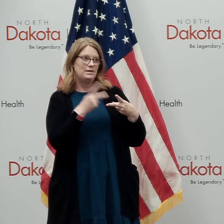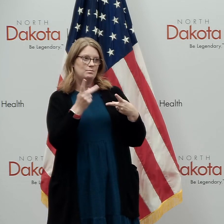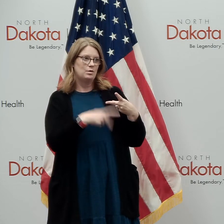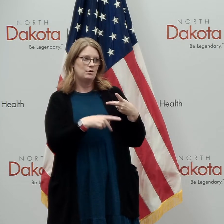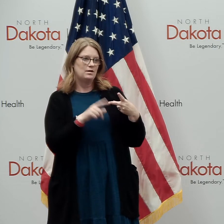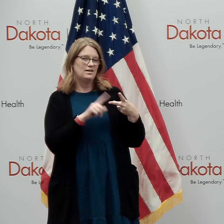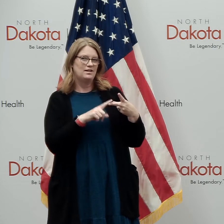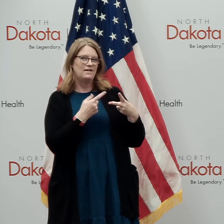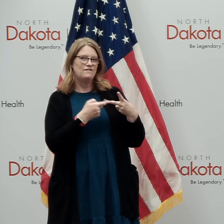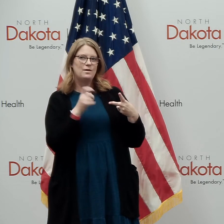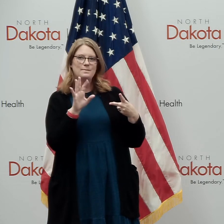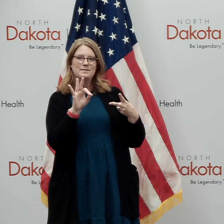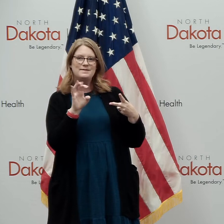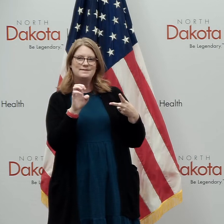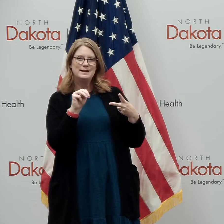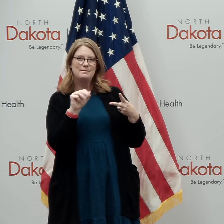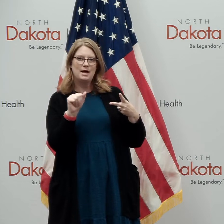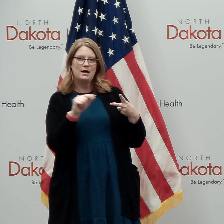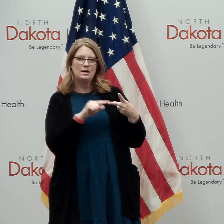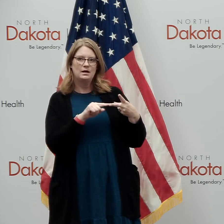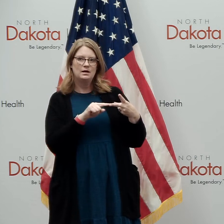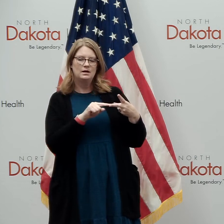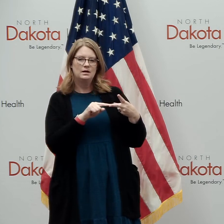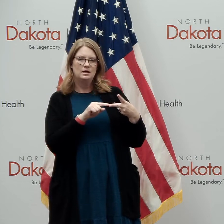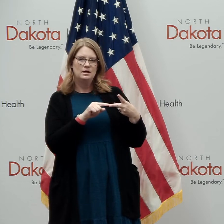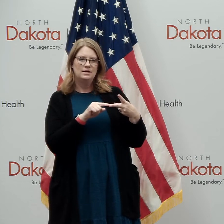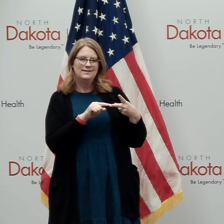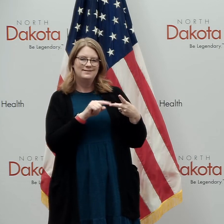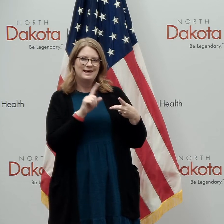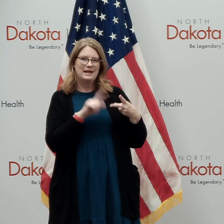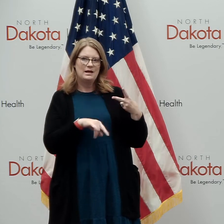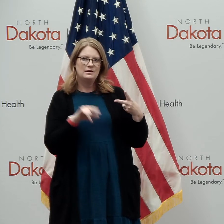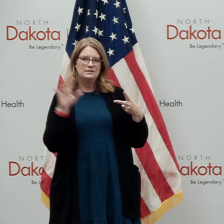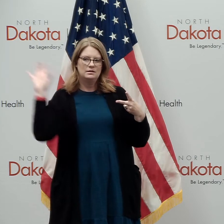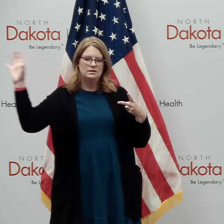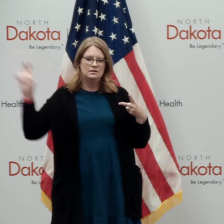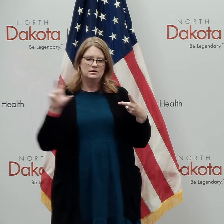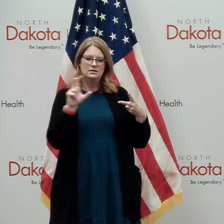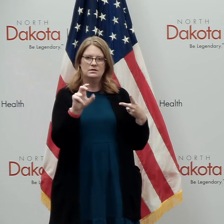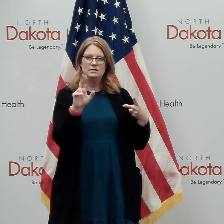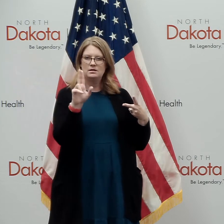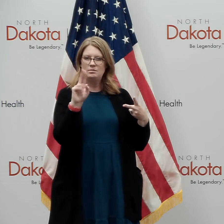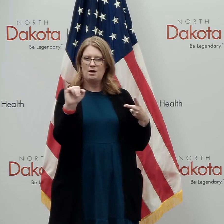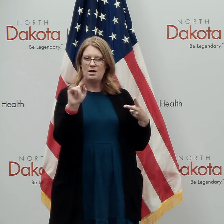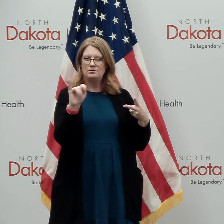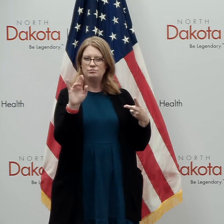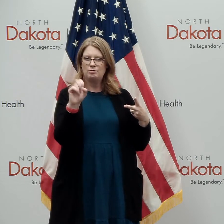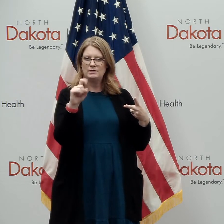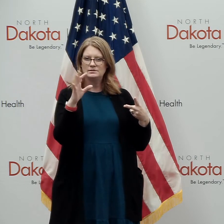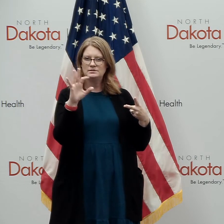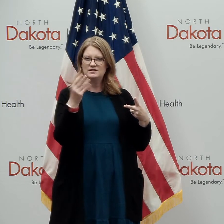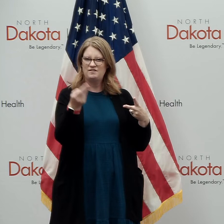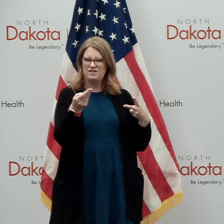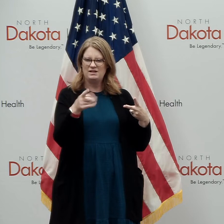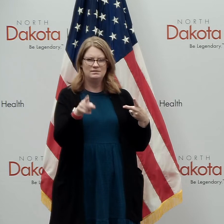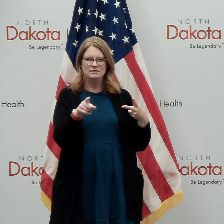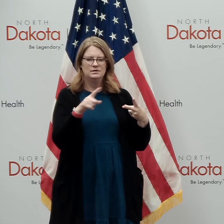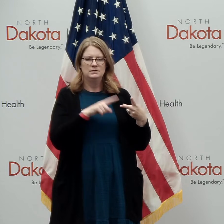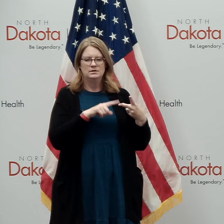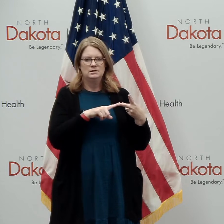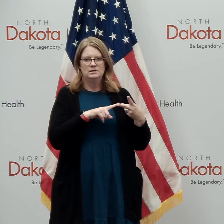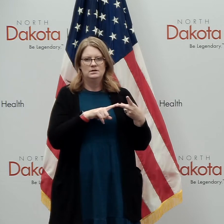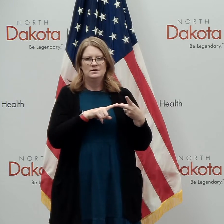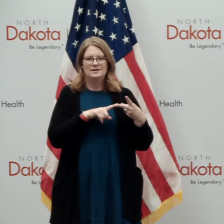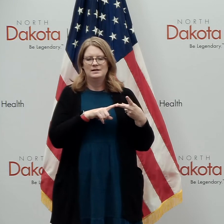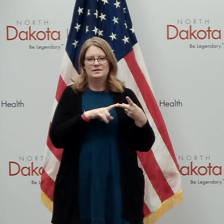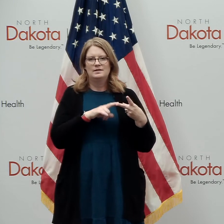from FEMA, and they will not let us put it in our UI trust fund, so we have to program our system so that it can